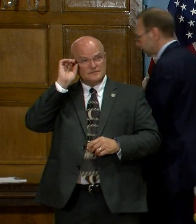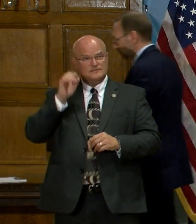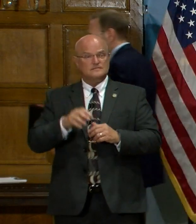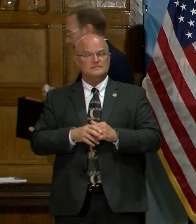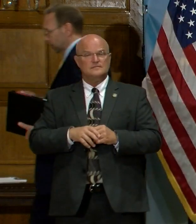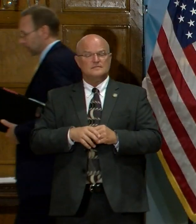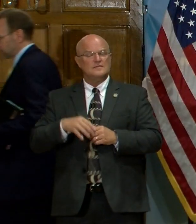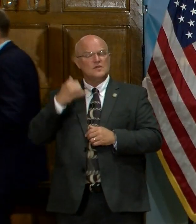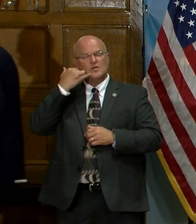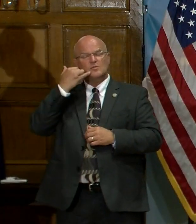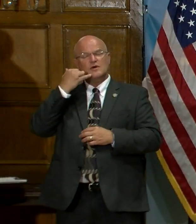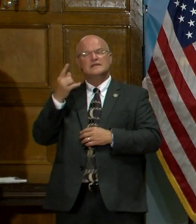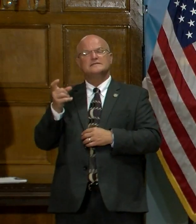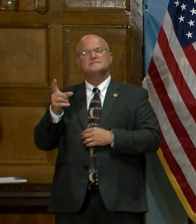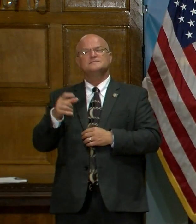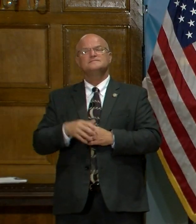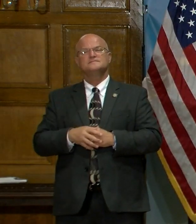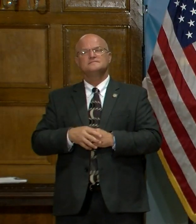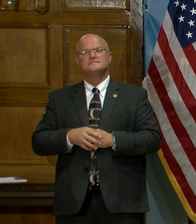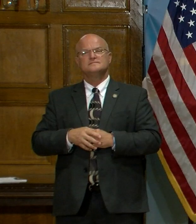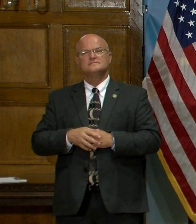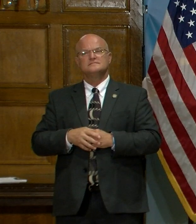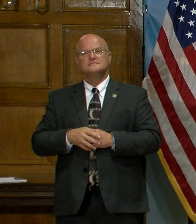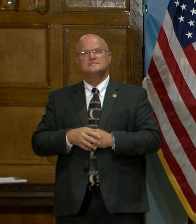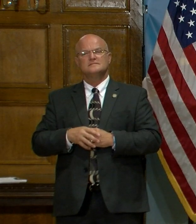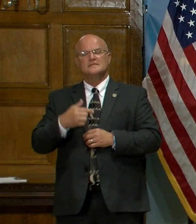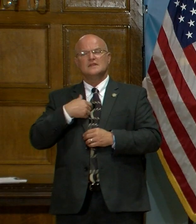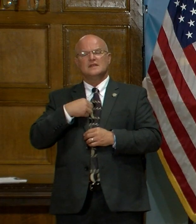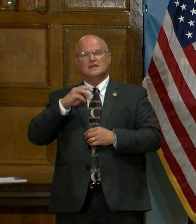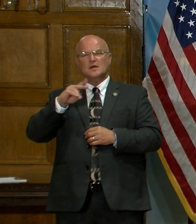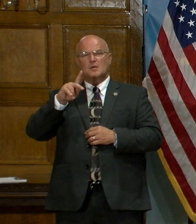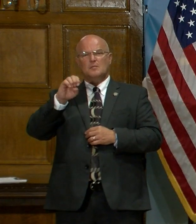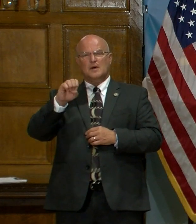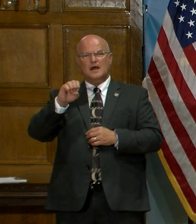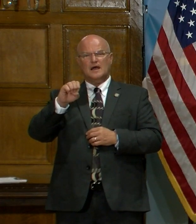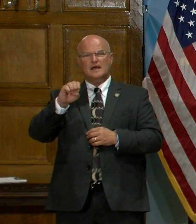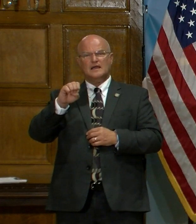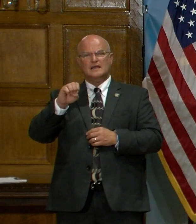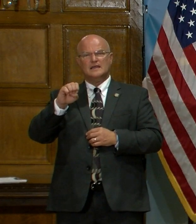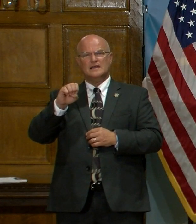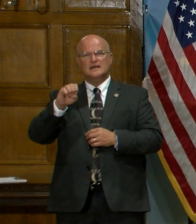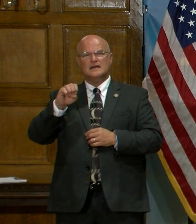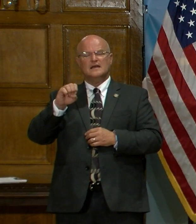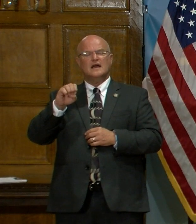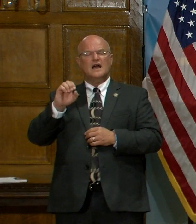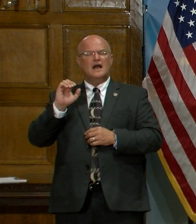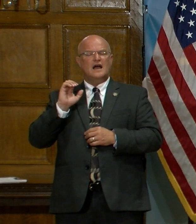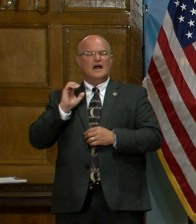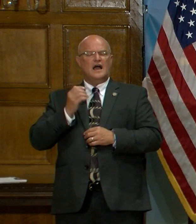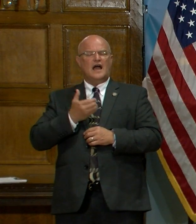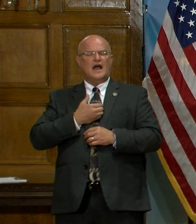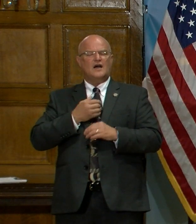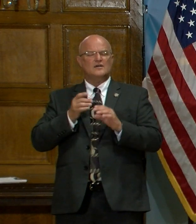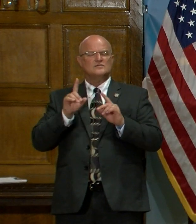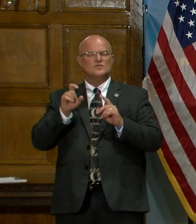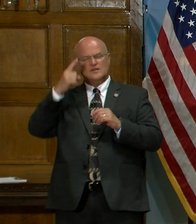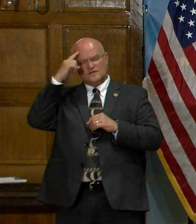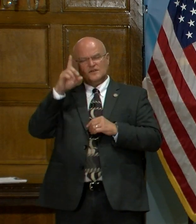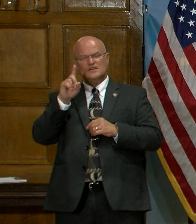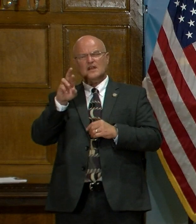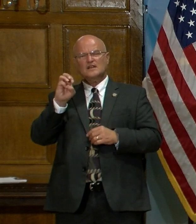Governor? Remotely, yes. Yes, this is Mike McNeil at MagnoliaReporter.com. My question is for Dr. Smith.